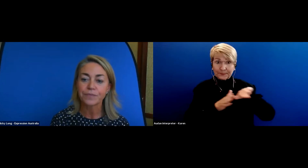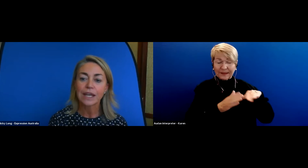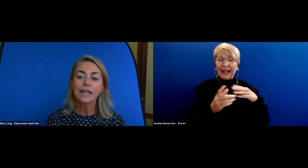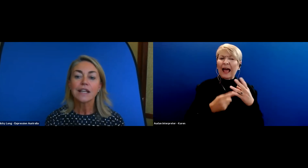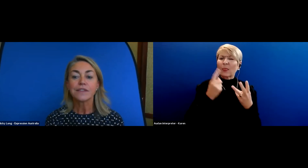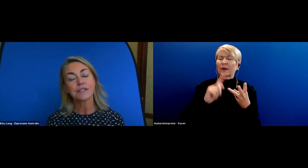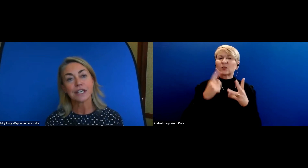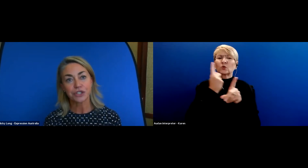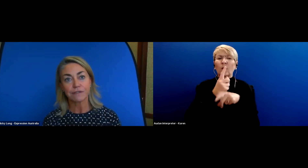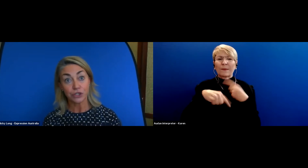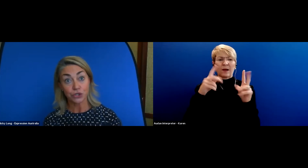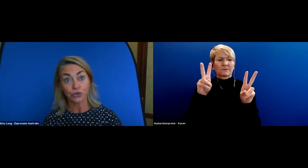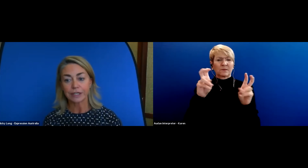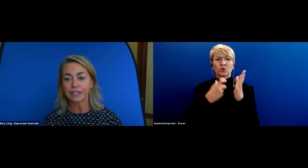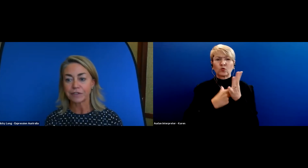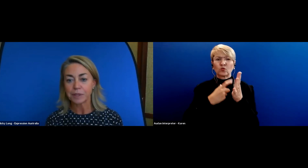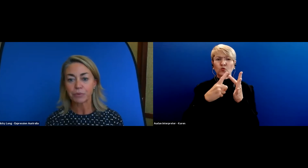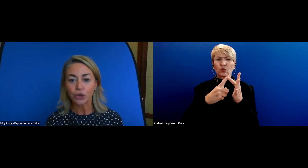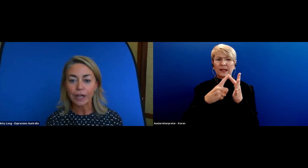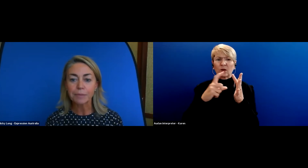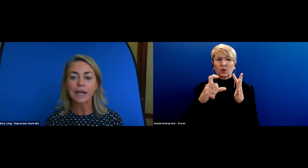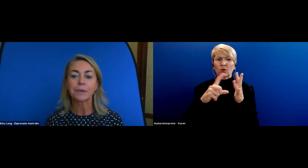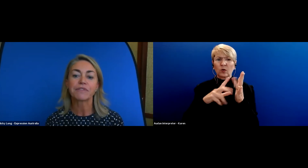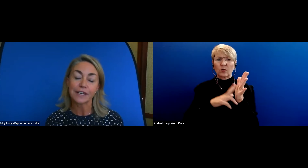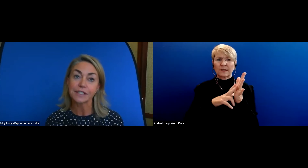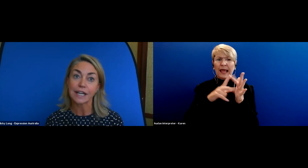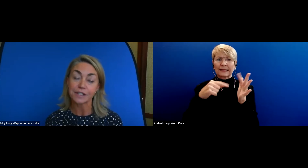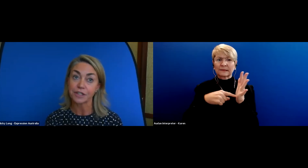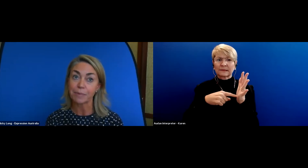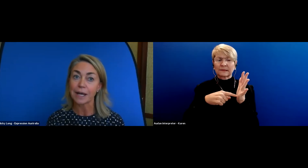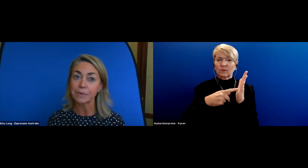program. This is actually a Victorian government program